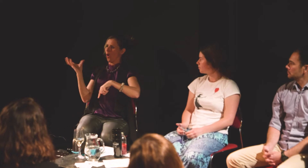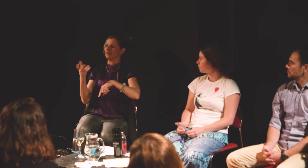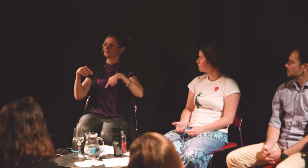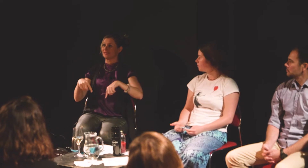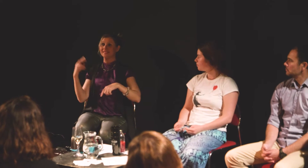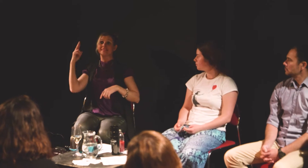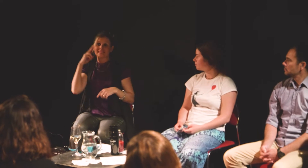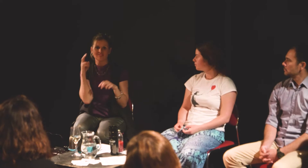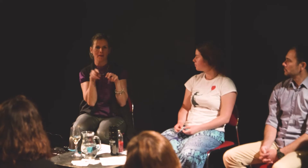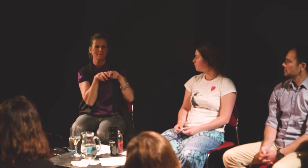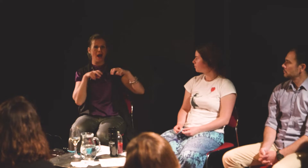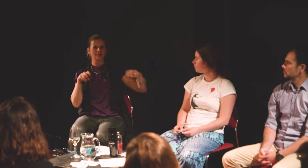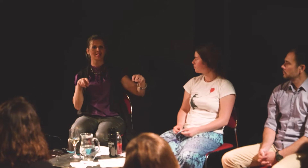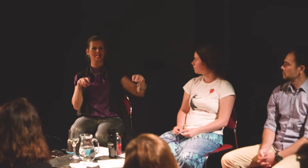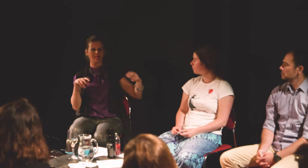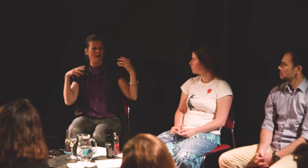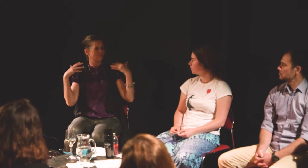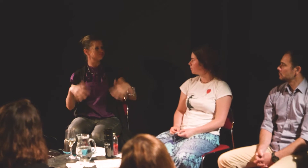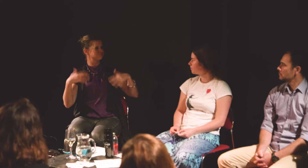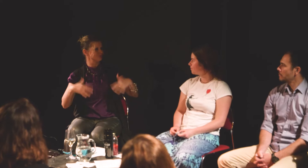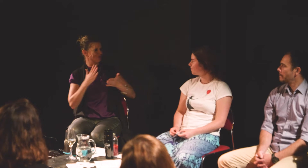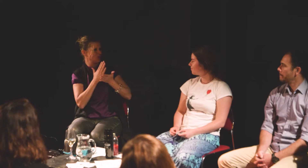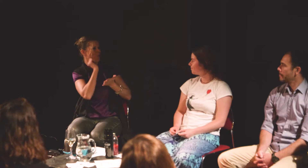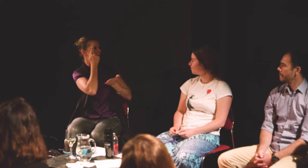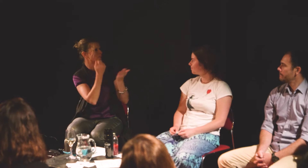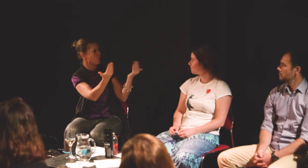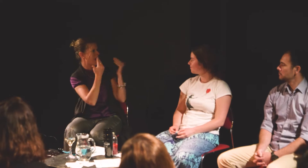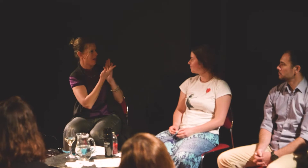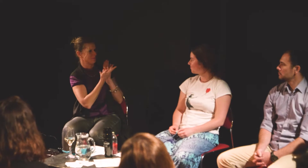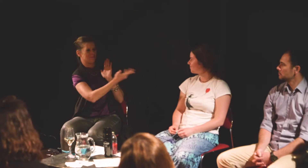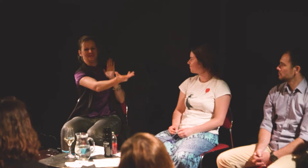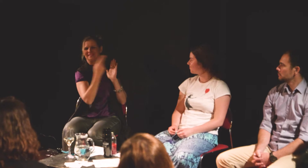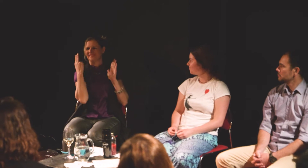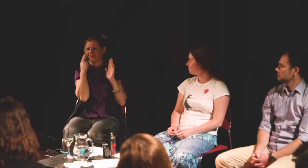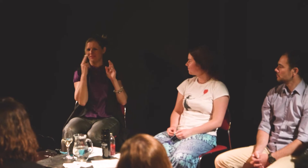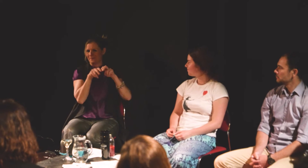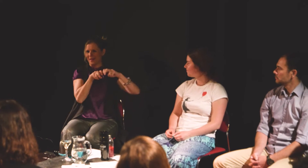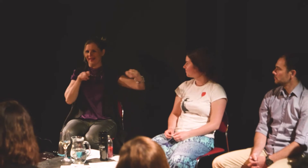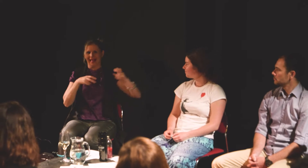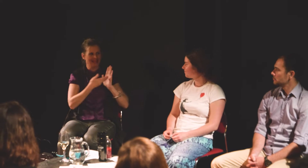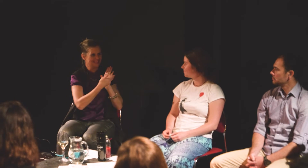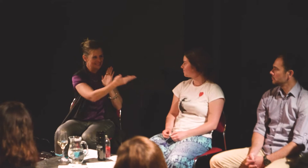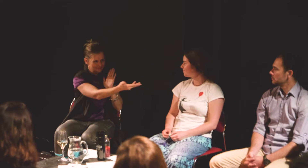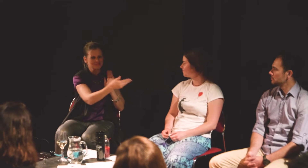So it's a really awesome opportunity that this evening we actually have deaf panellists. So a very, very warm welcome to them